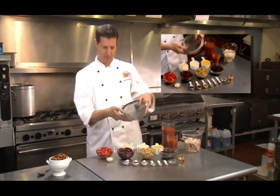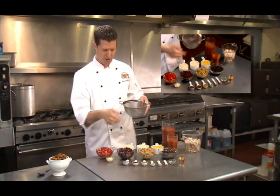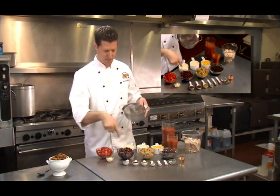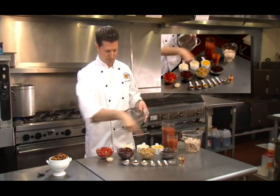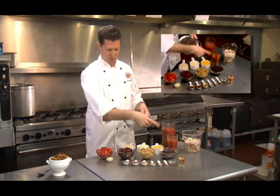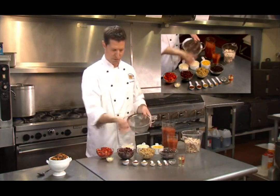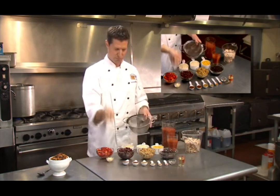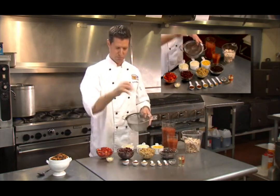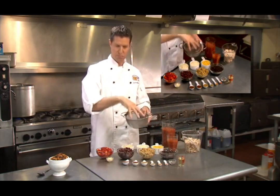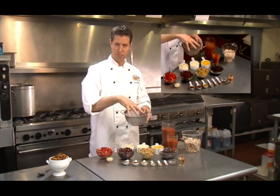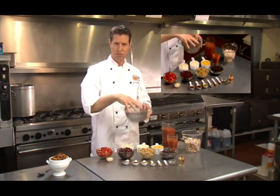aside.